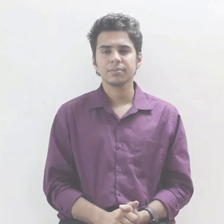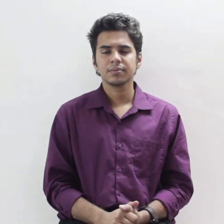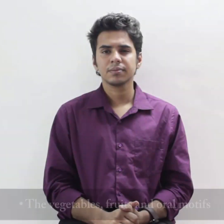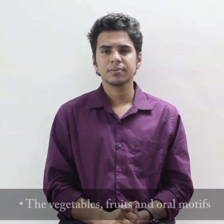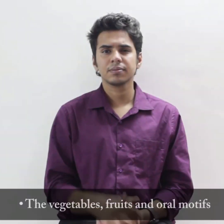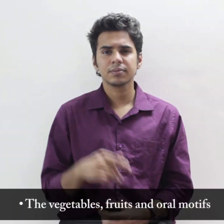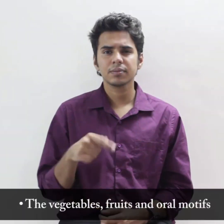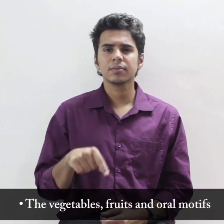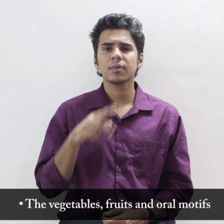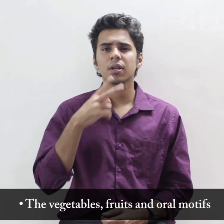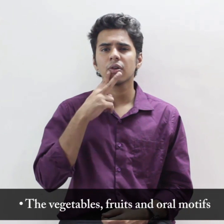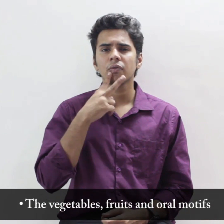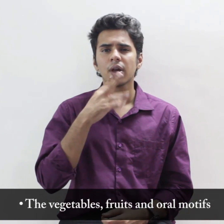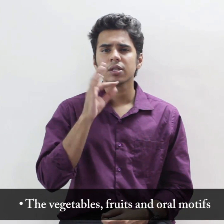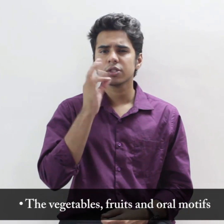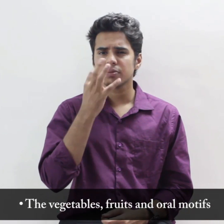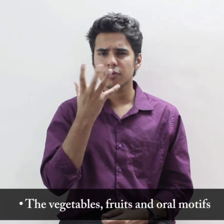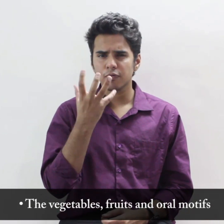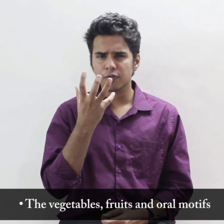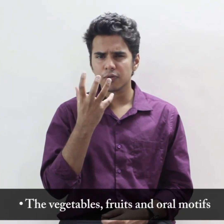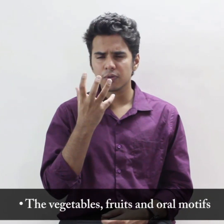The vegetables, fruits, and oral motifs.